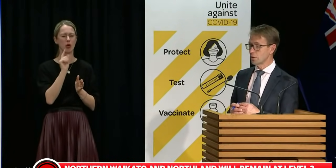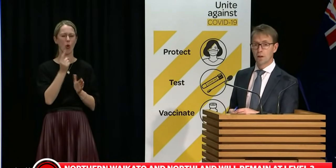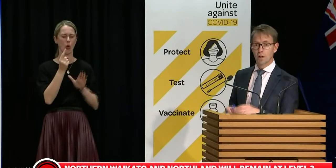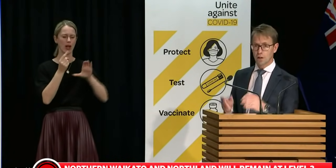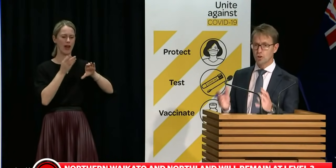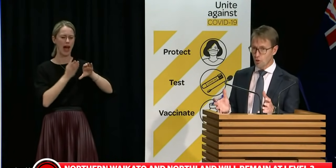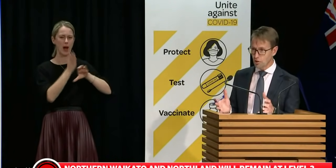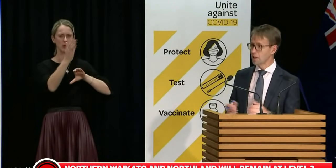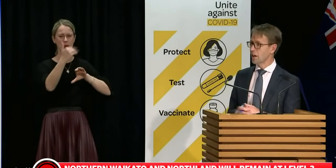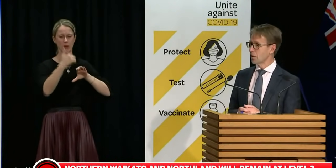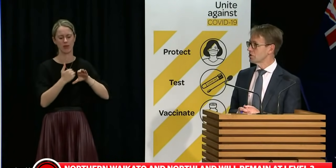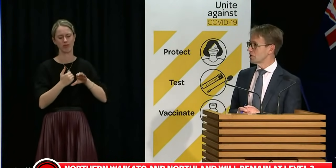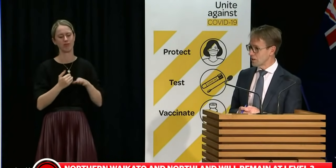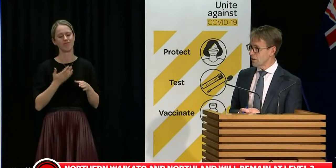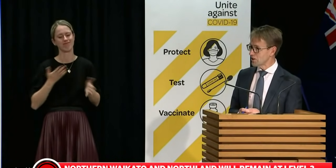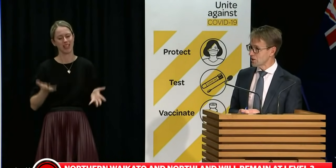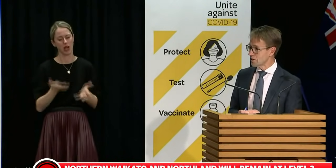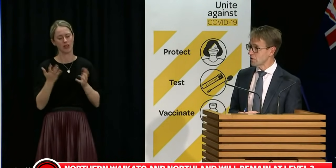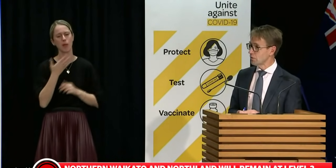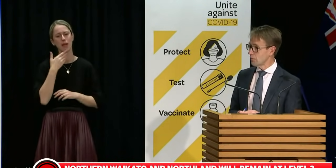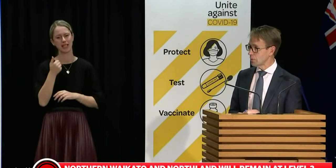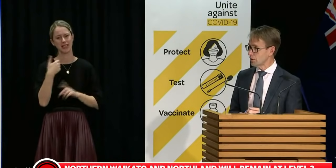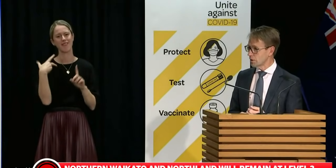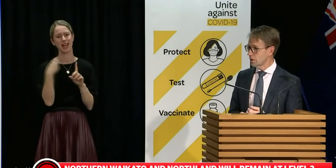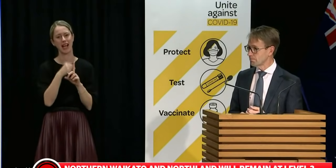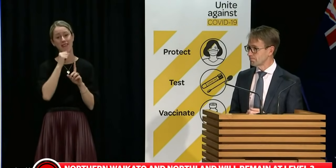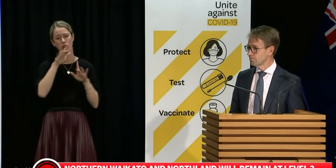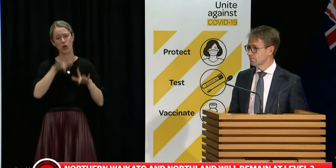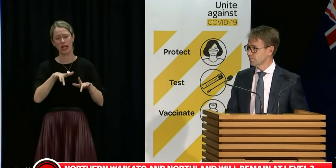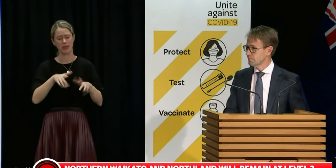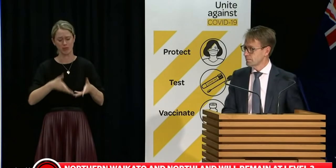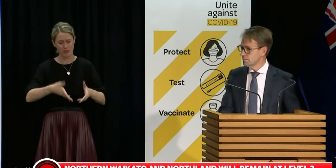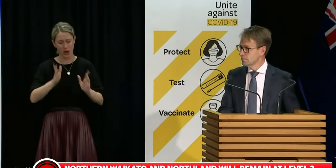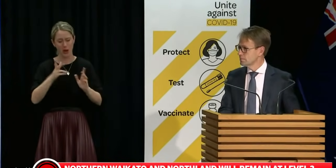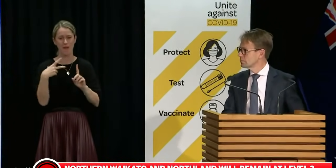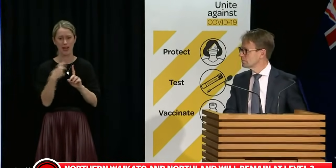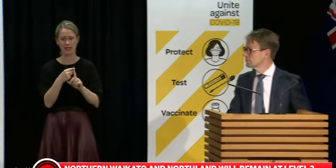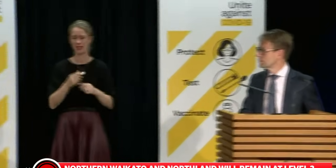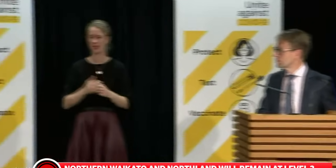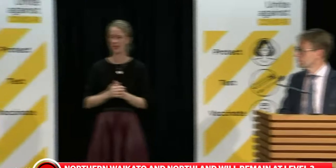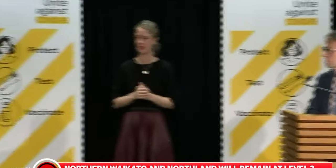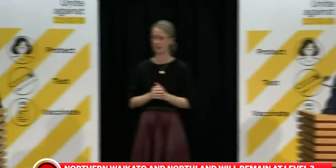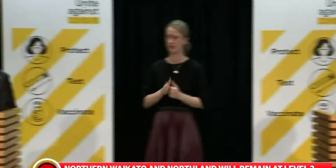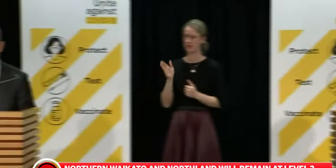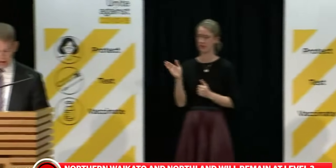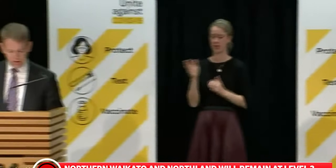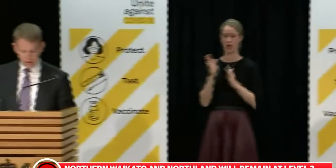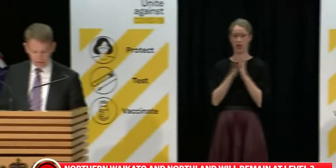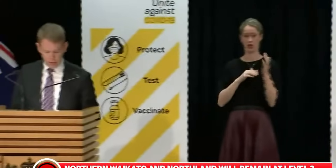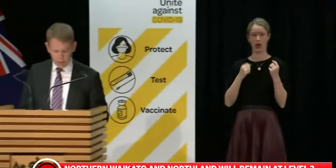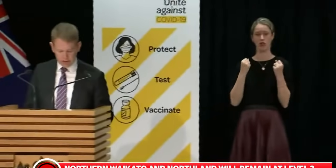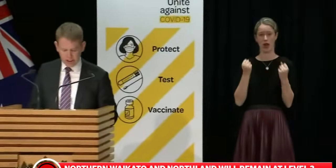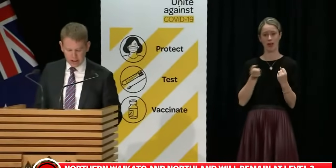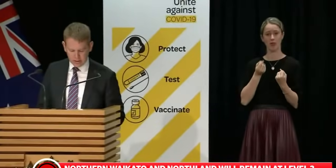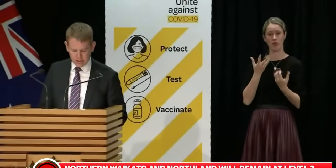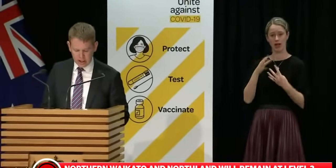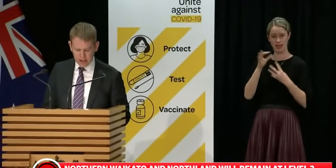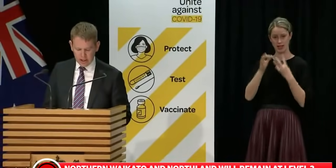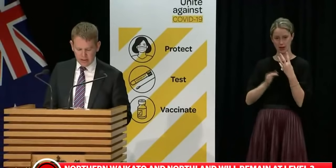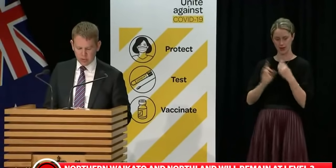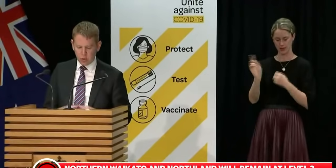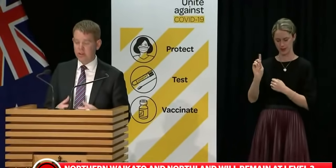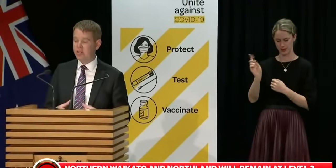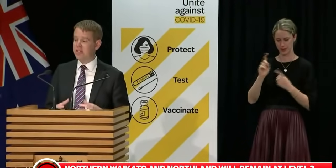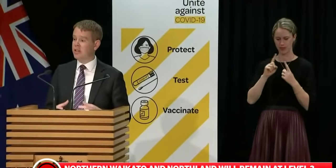of Auckland, I'd strongly encourage to get vaccinated if you haven't been already. Just on the truck driver, I can give you a few more details